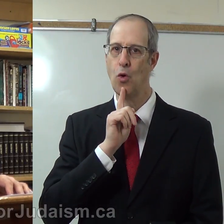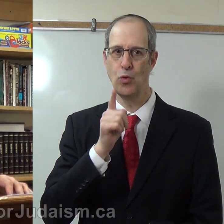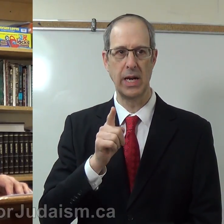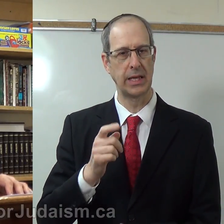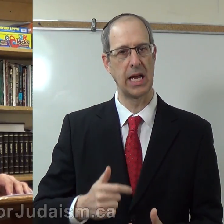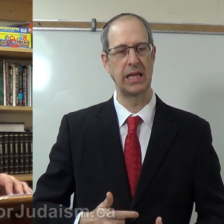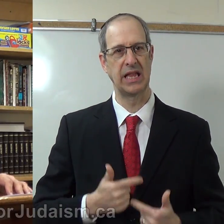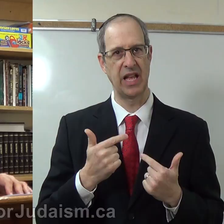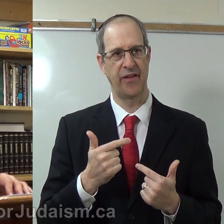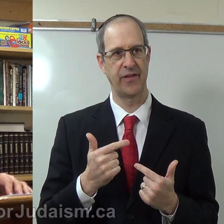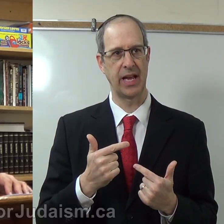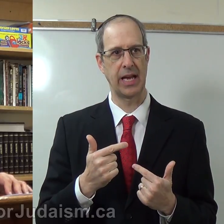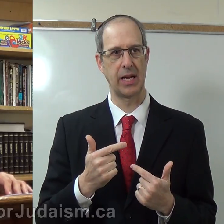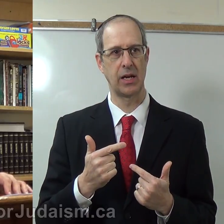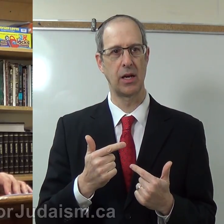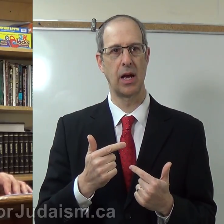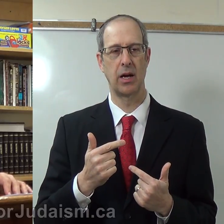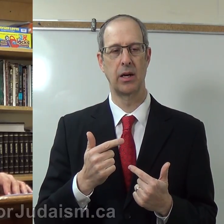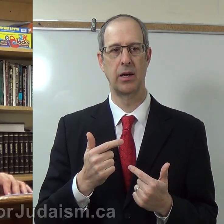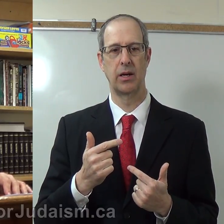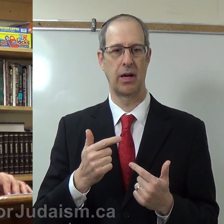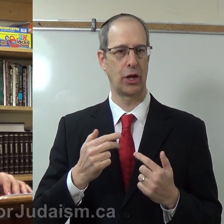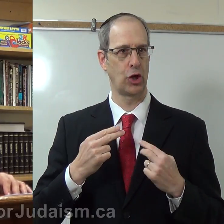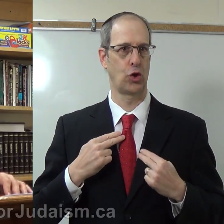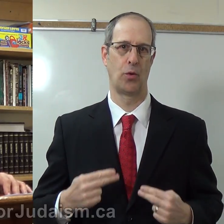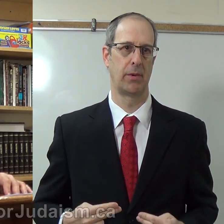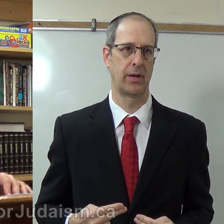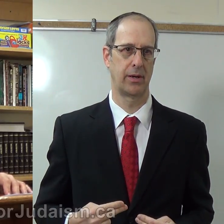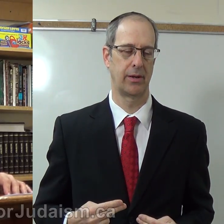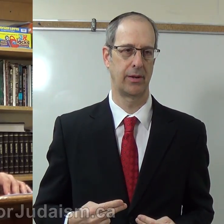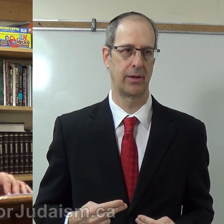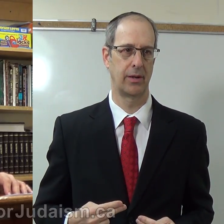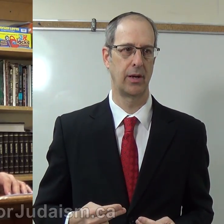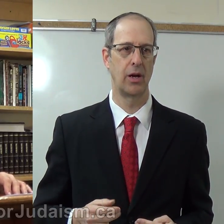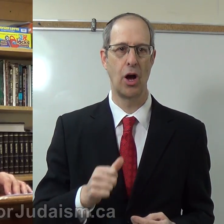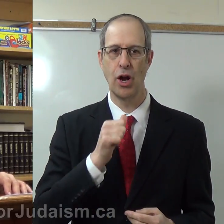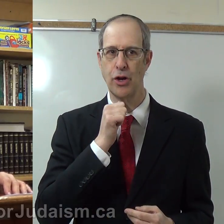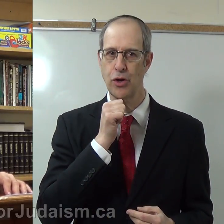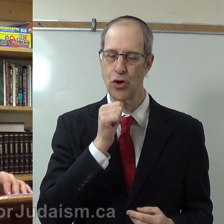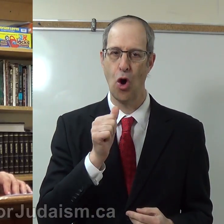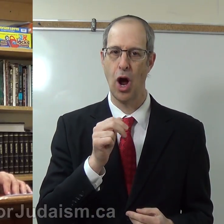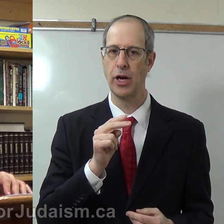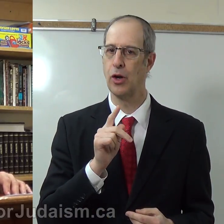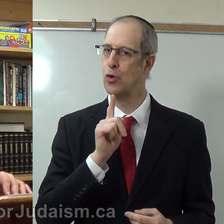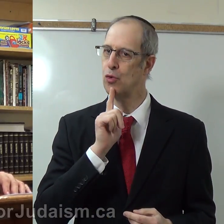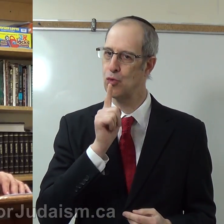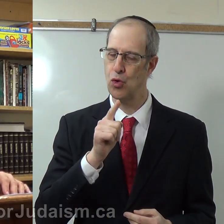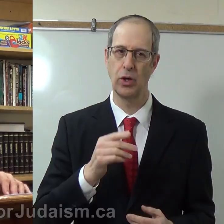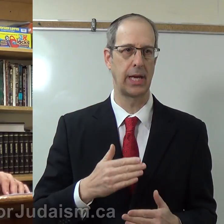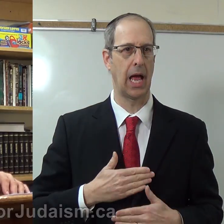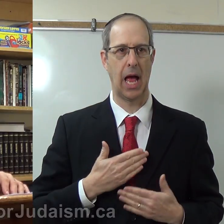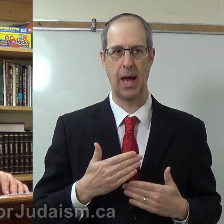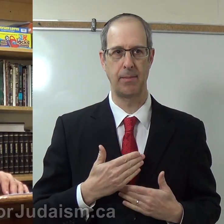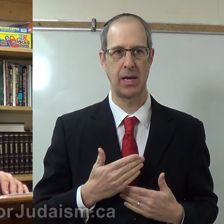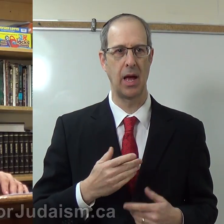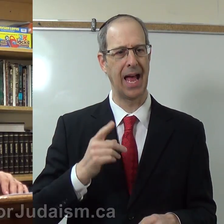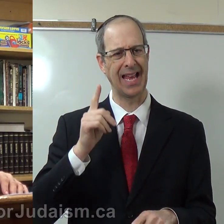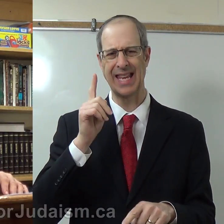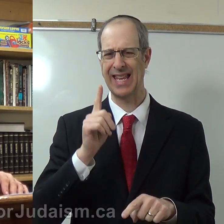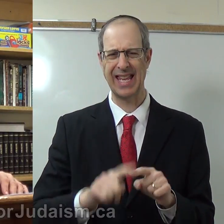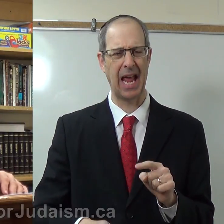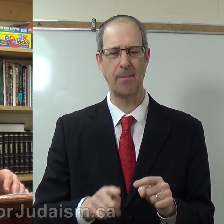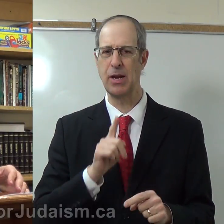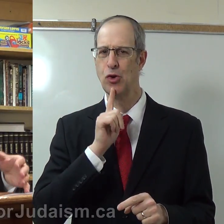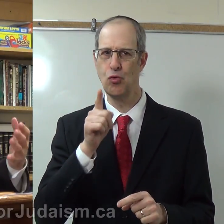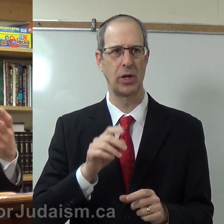living as human beings. And we will never be truly happy. You can't be truly